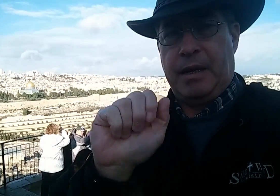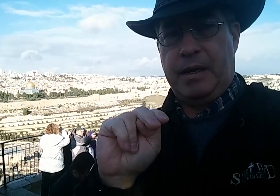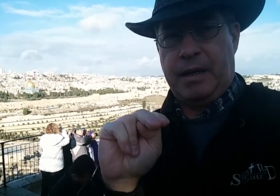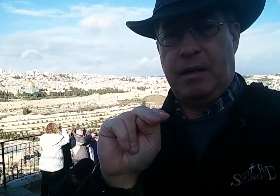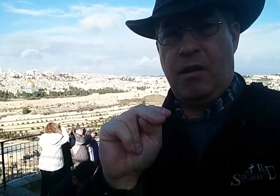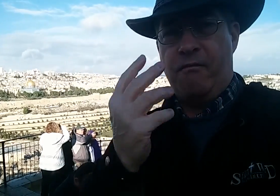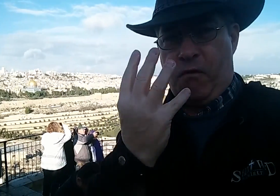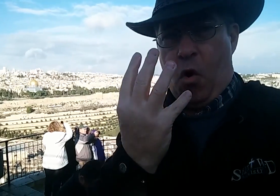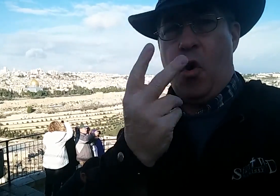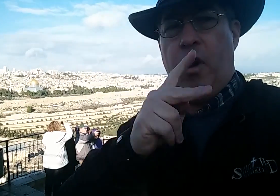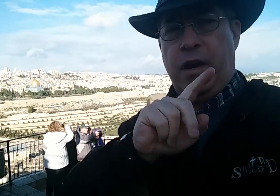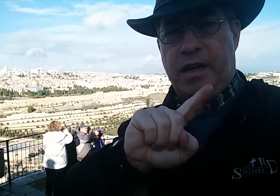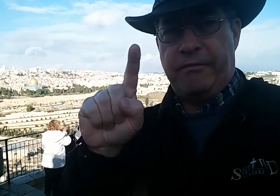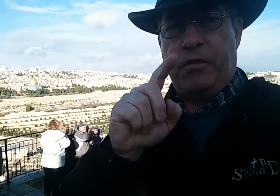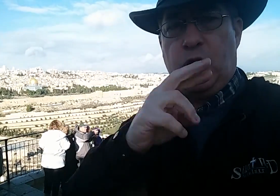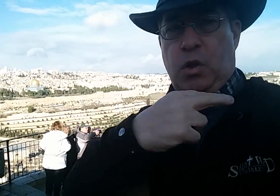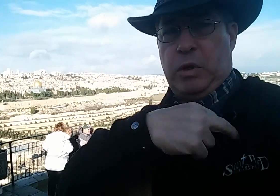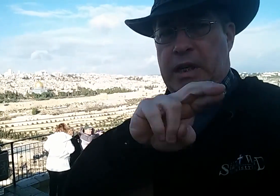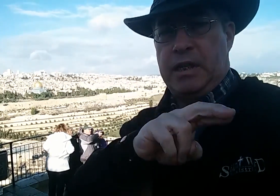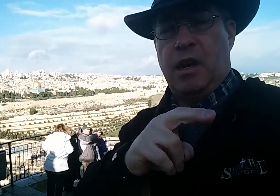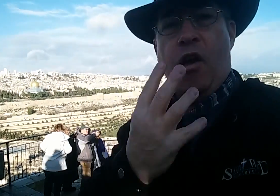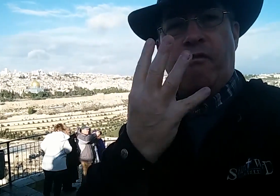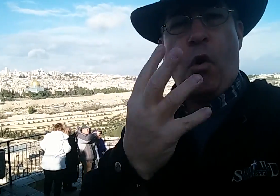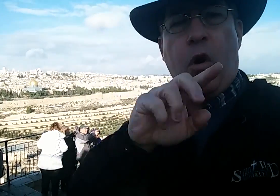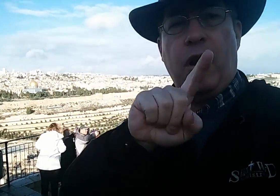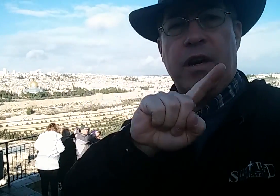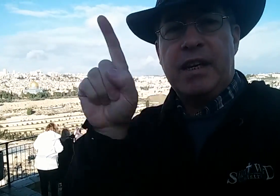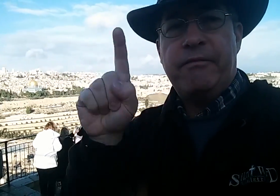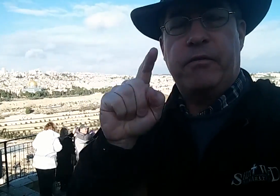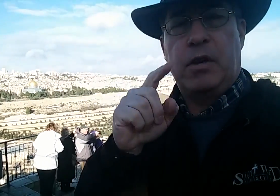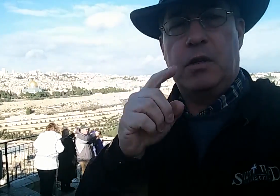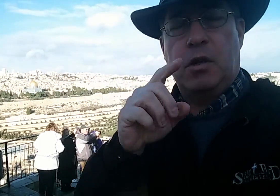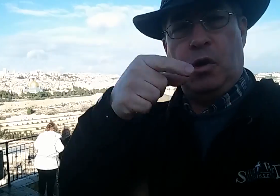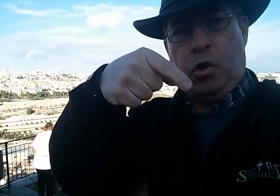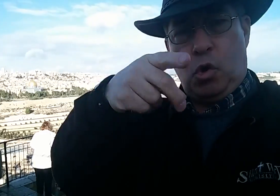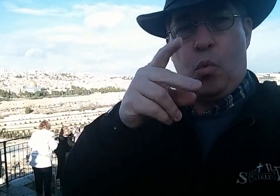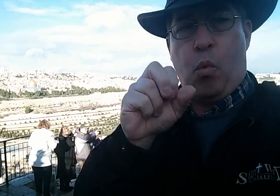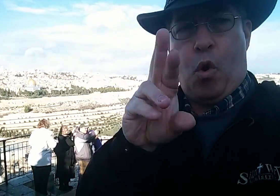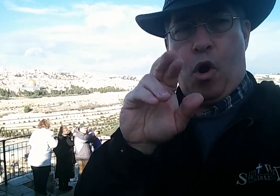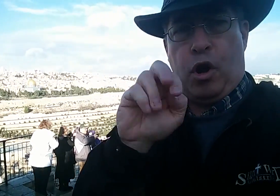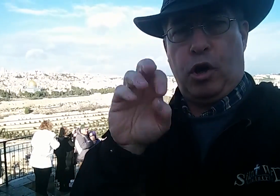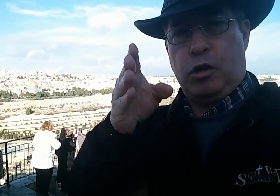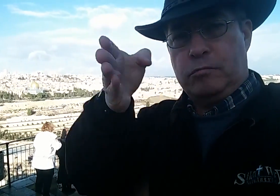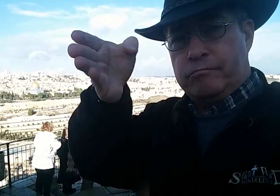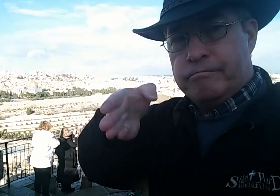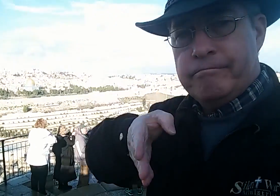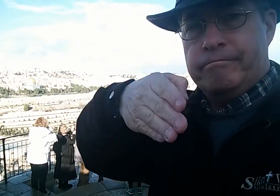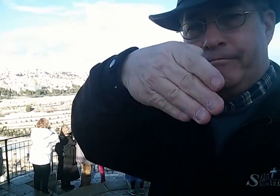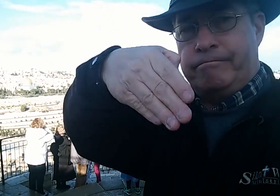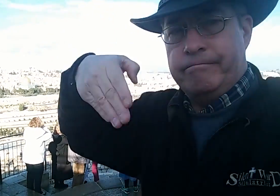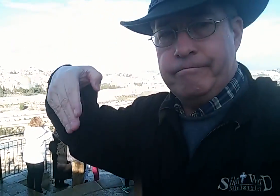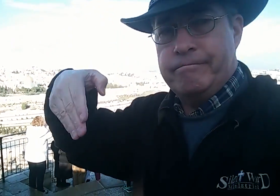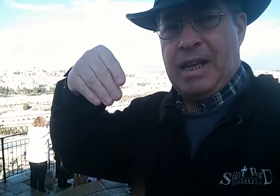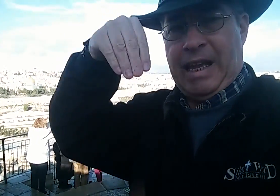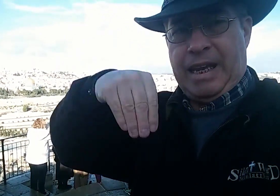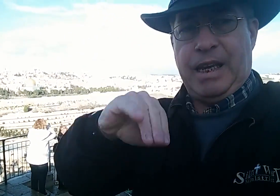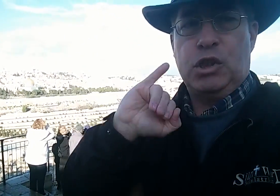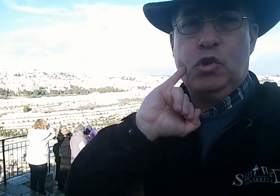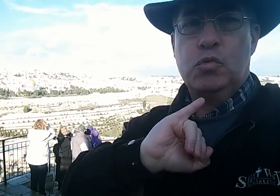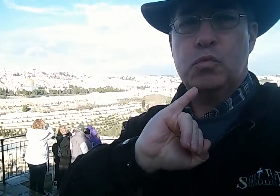well. 4 different religions in this one city. There are 4 quarters. The city is divided into